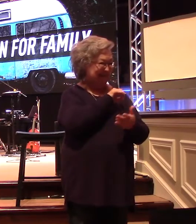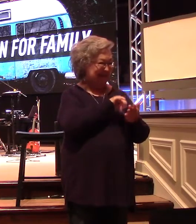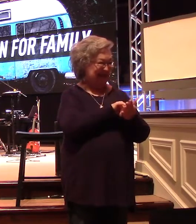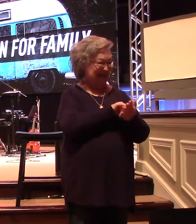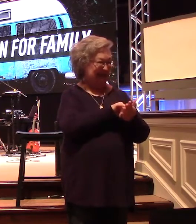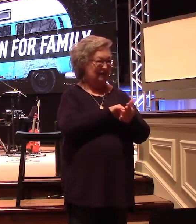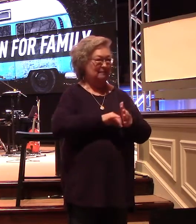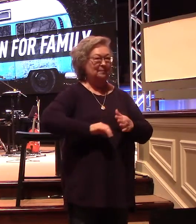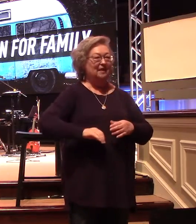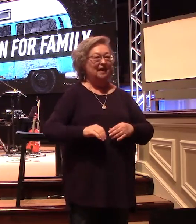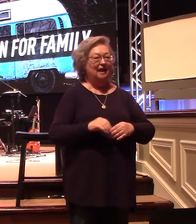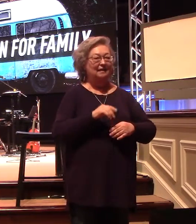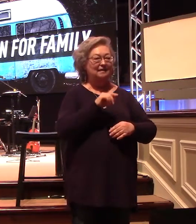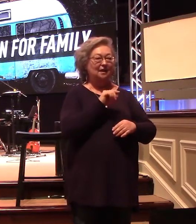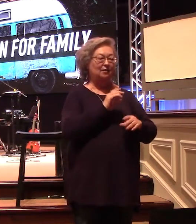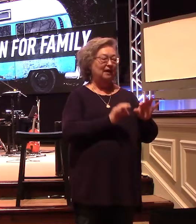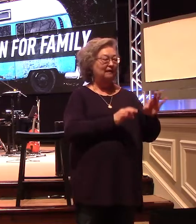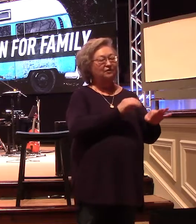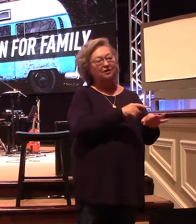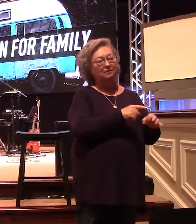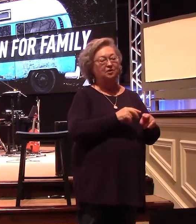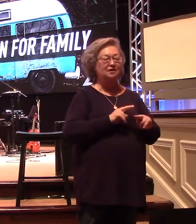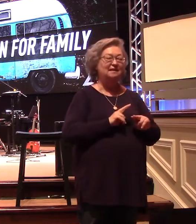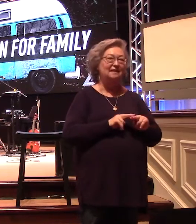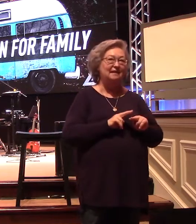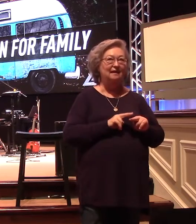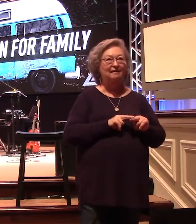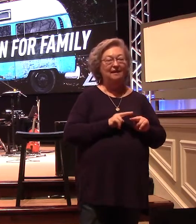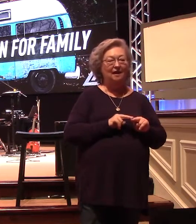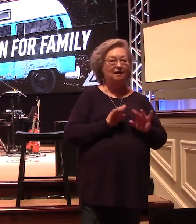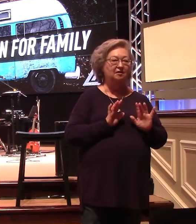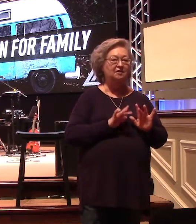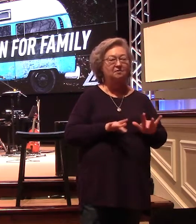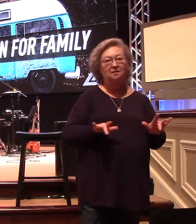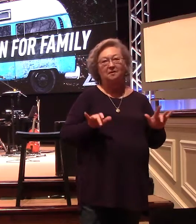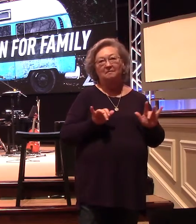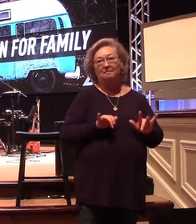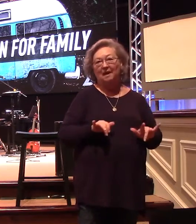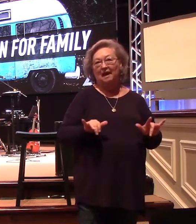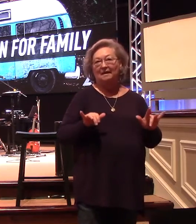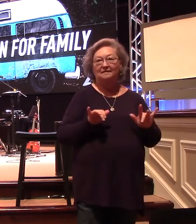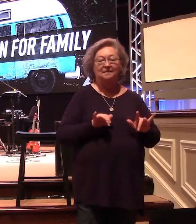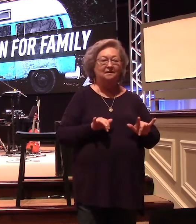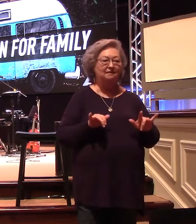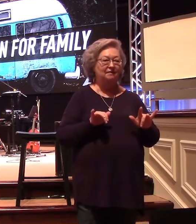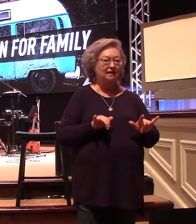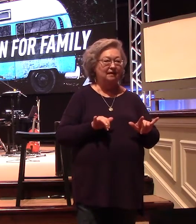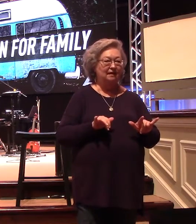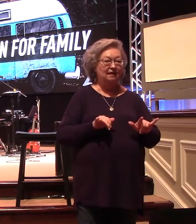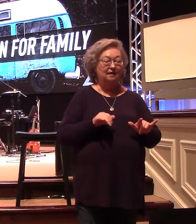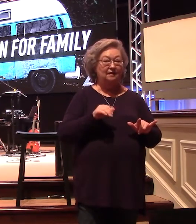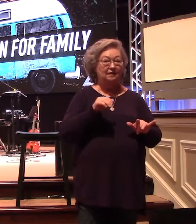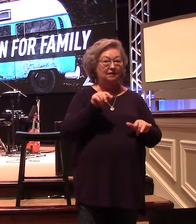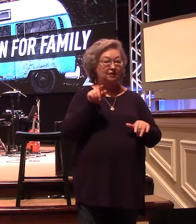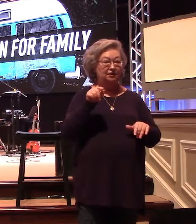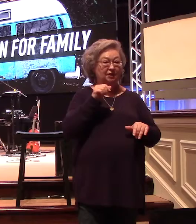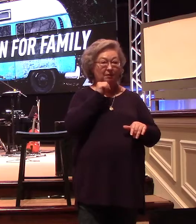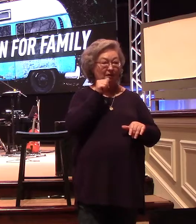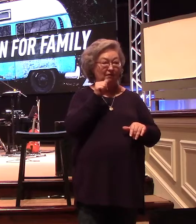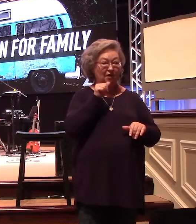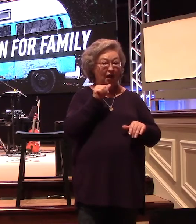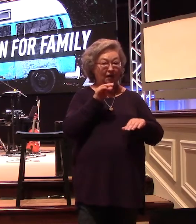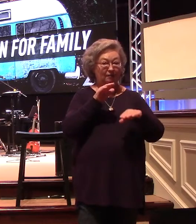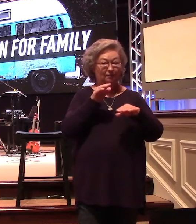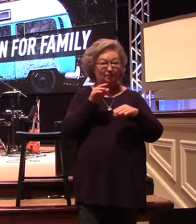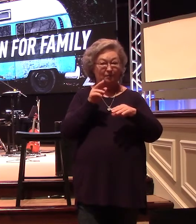were just that, quiet and passive, and, I'll speak when I'm spoken to kind of person, I'd have walked out the door looking like an